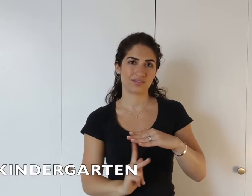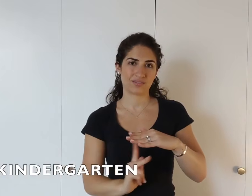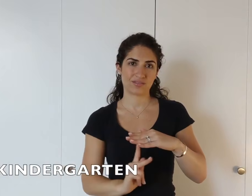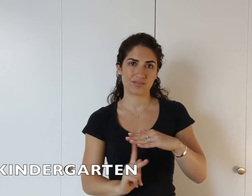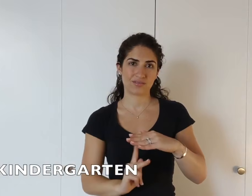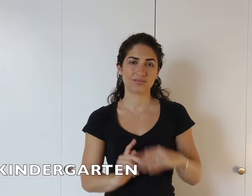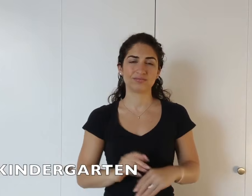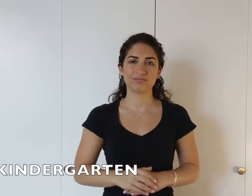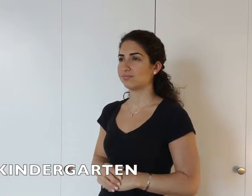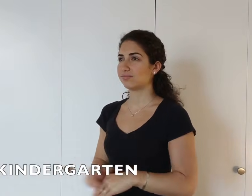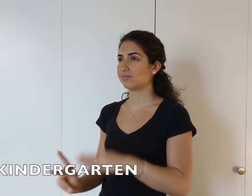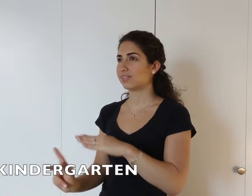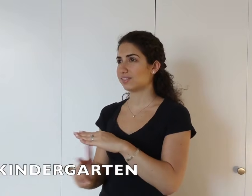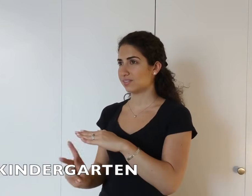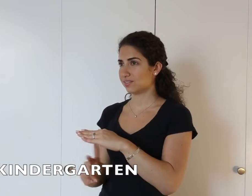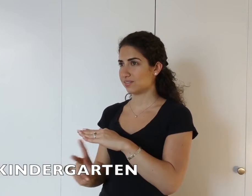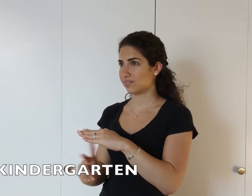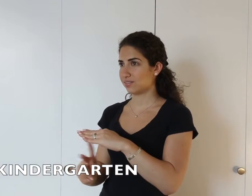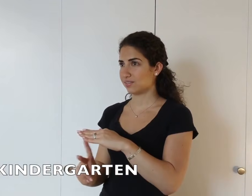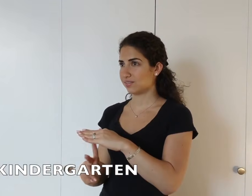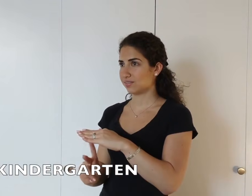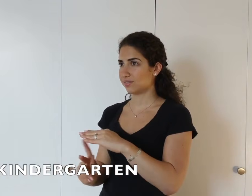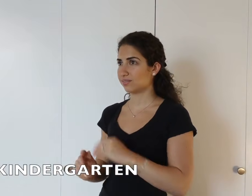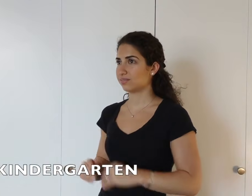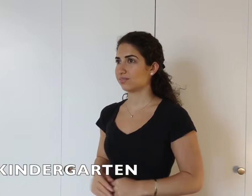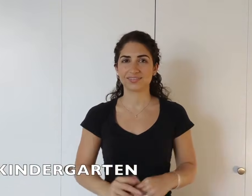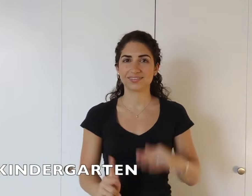kindergarten, kindergarten.